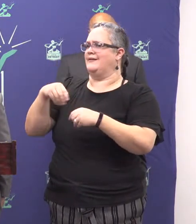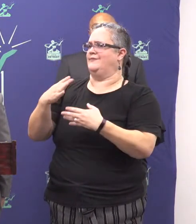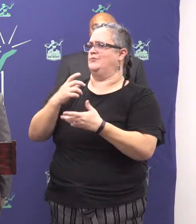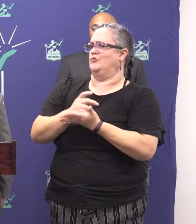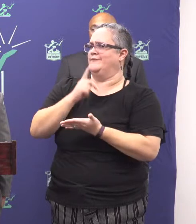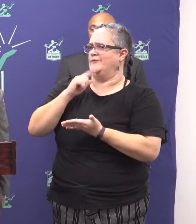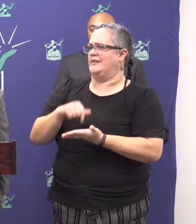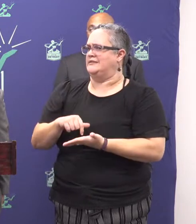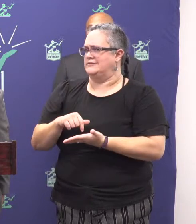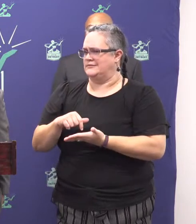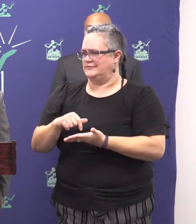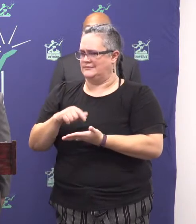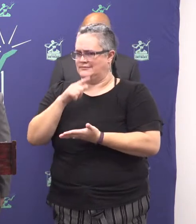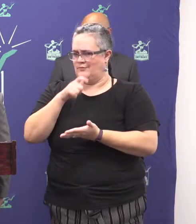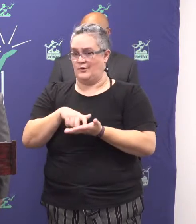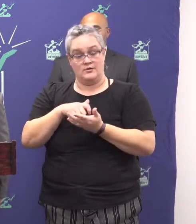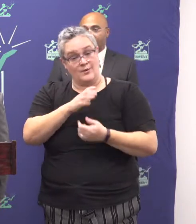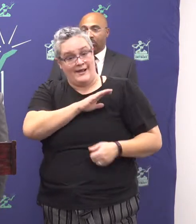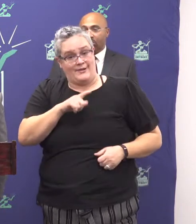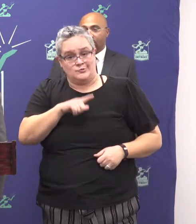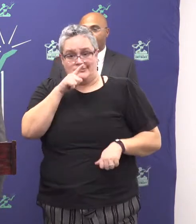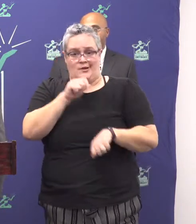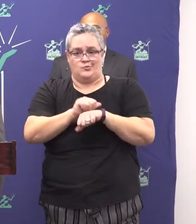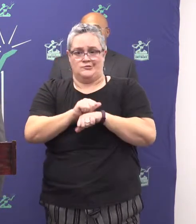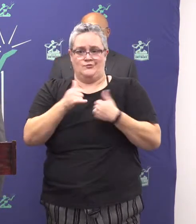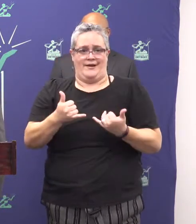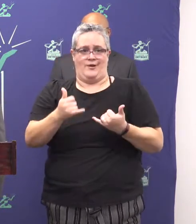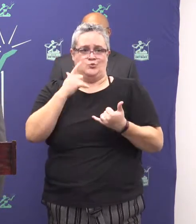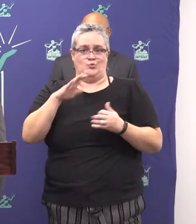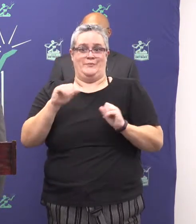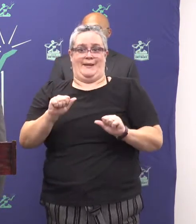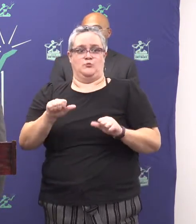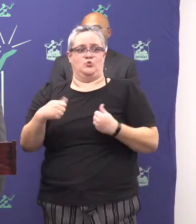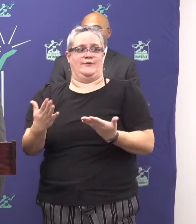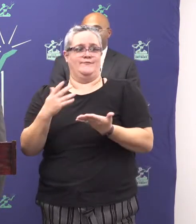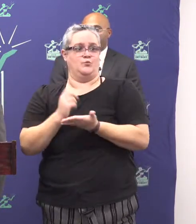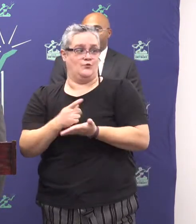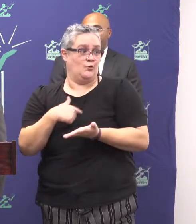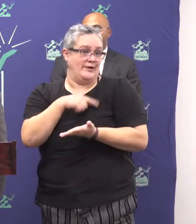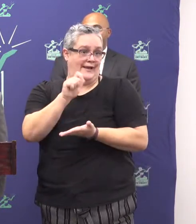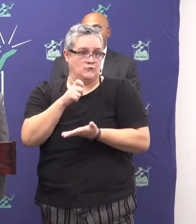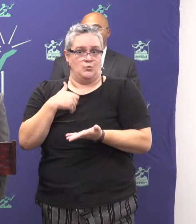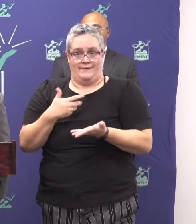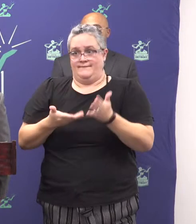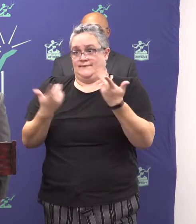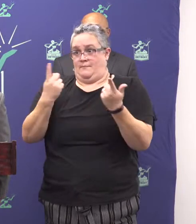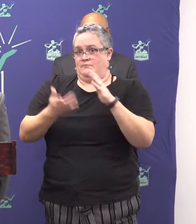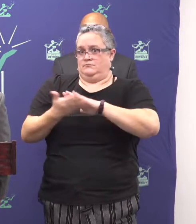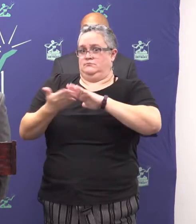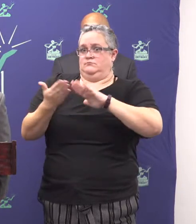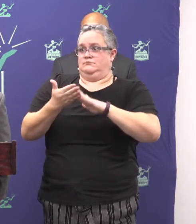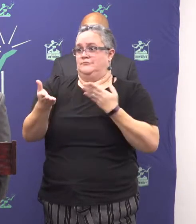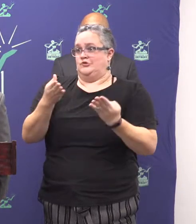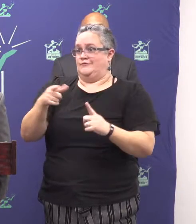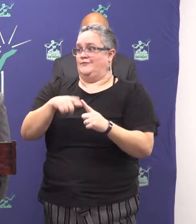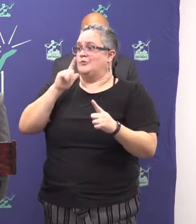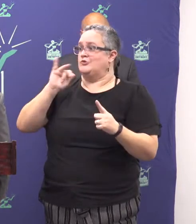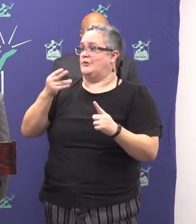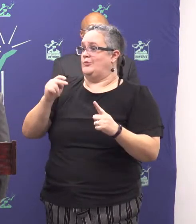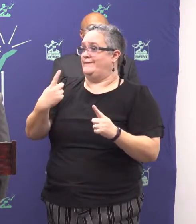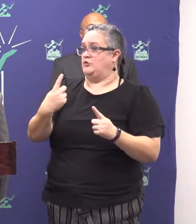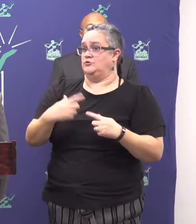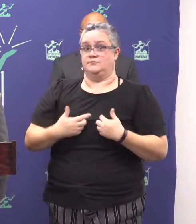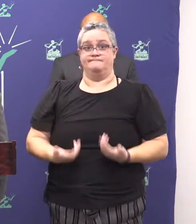Well, council not in to get approval, and we have to have service up and running January 1,